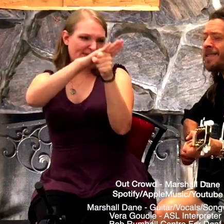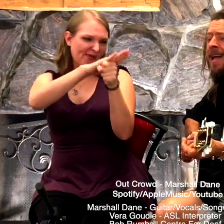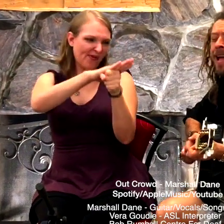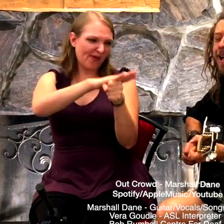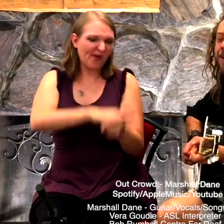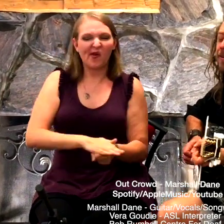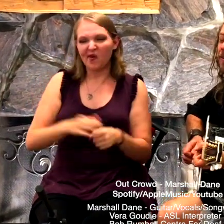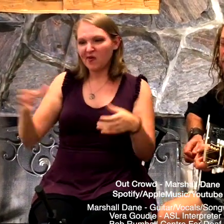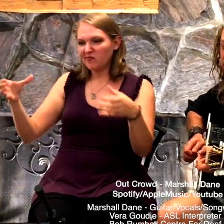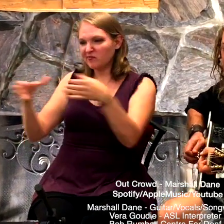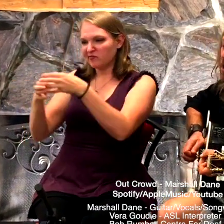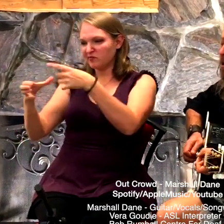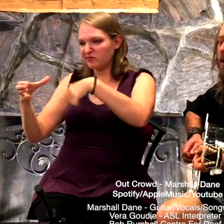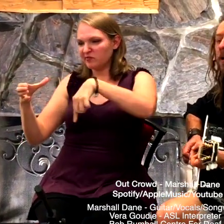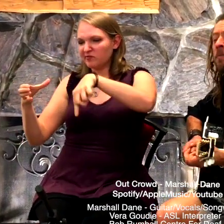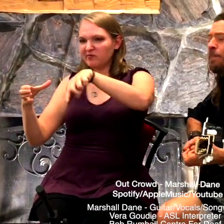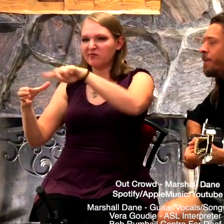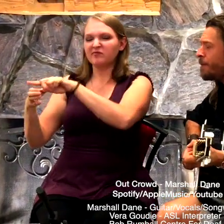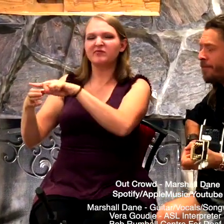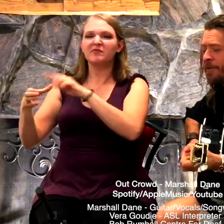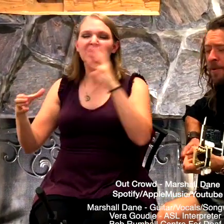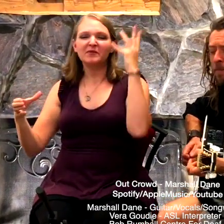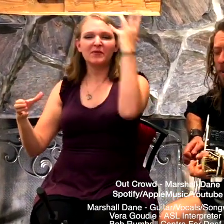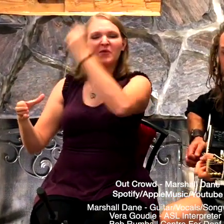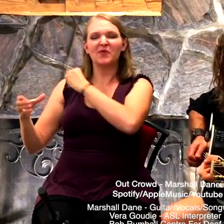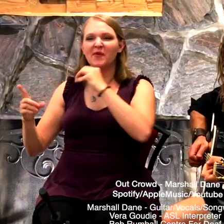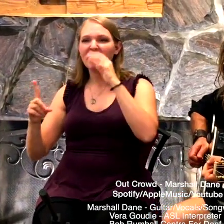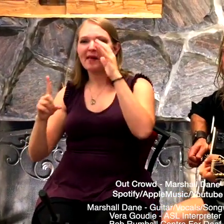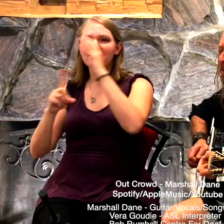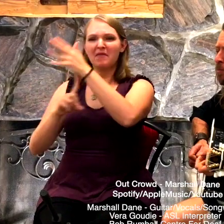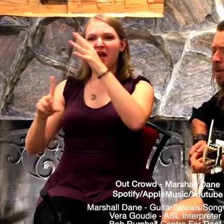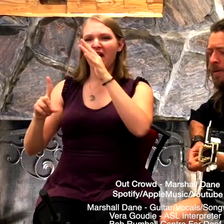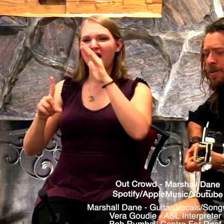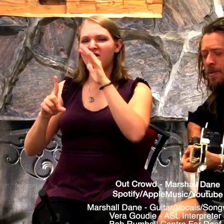the insiders, all the beautiful,